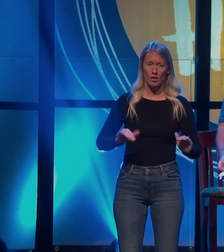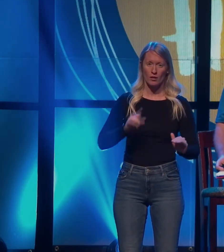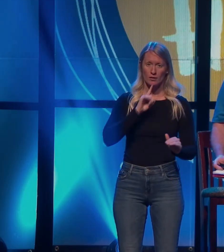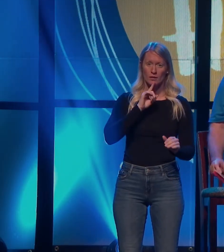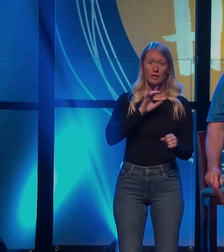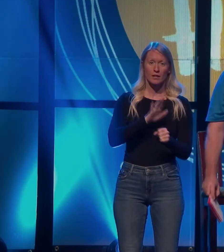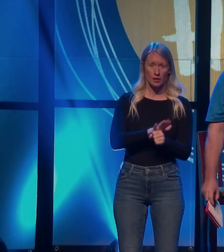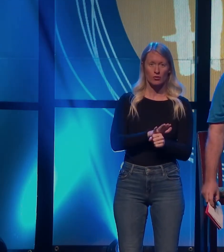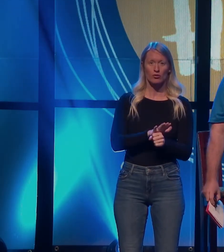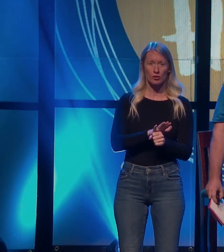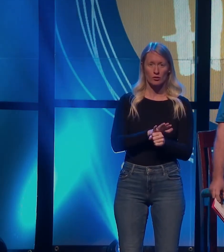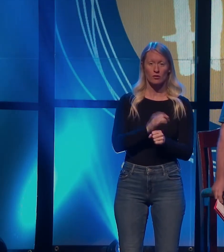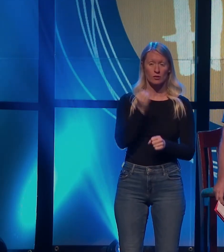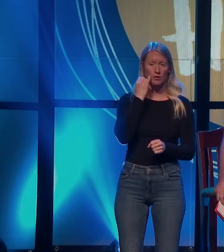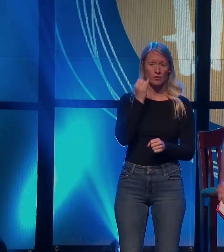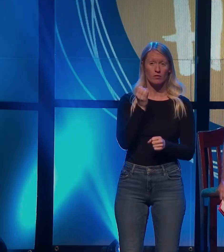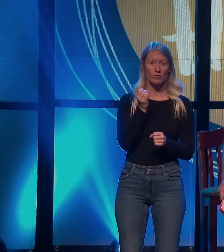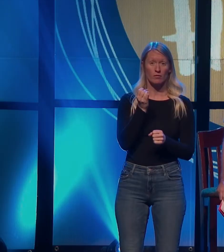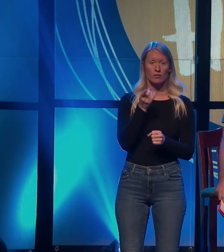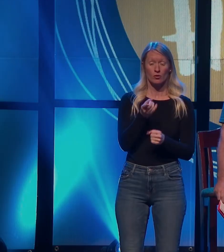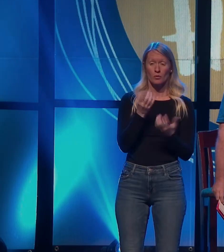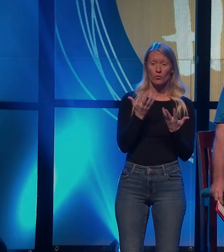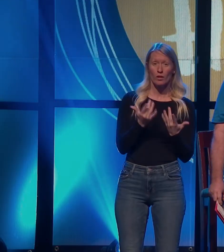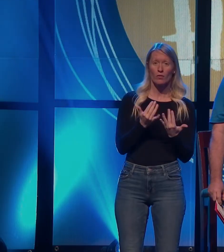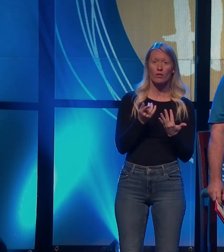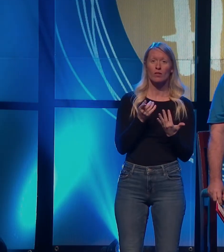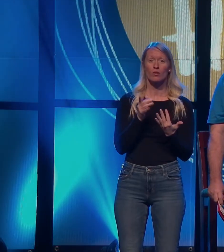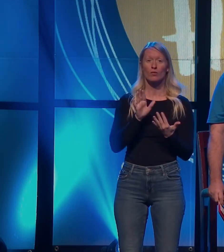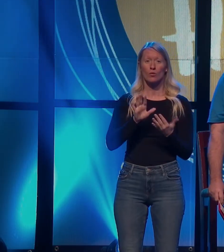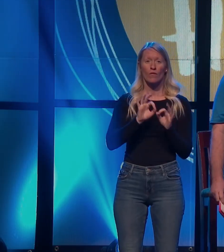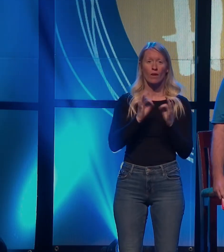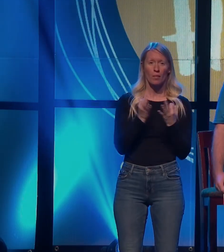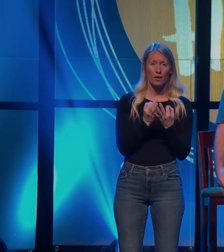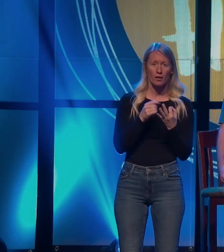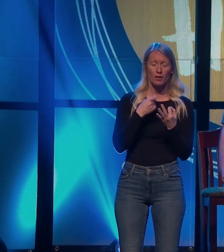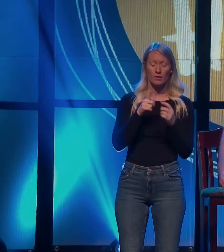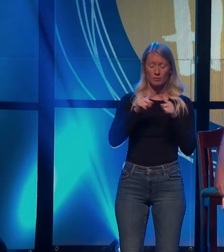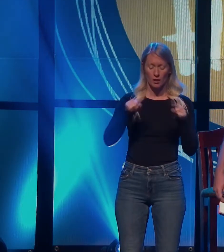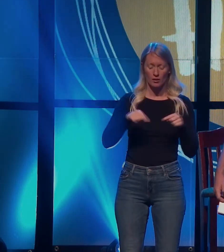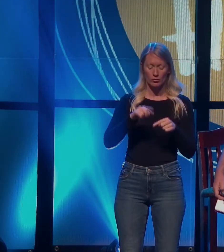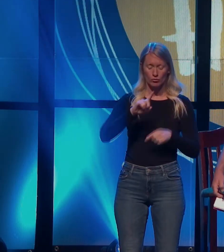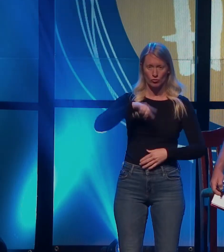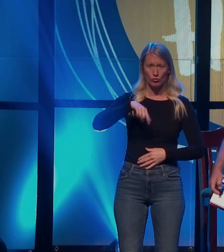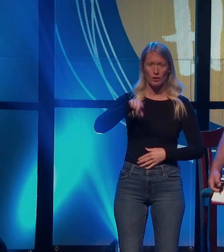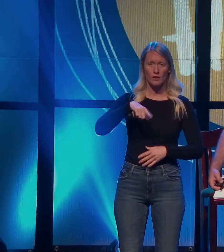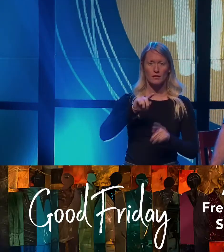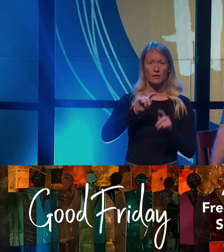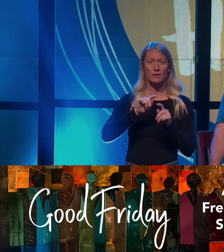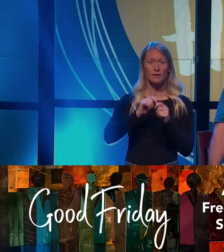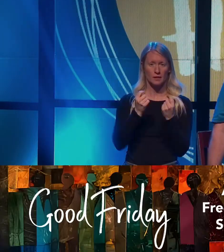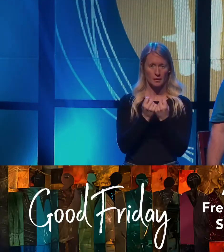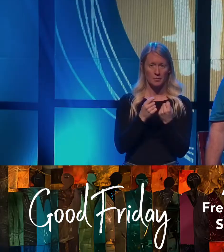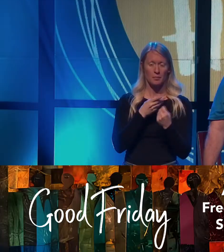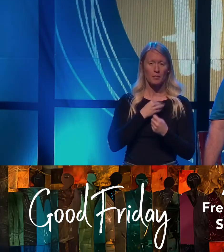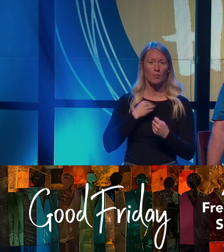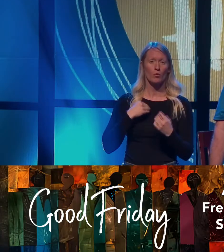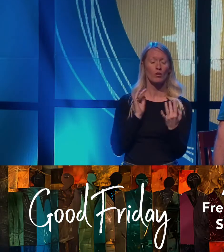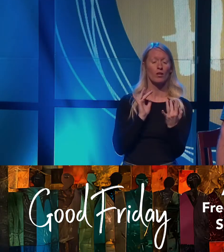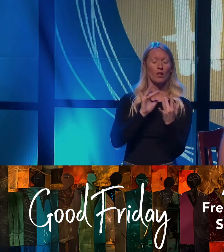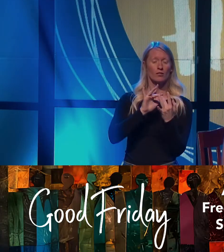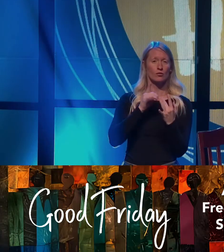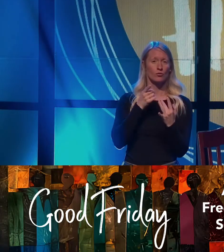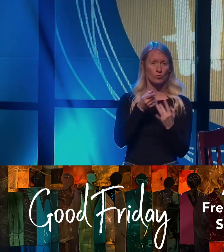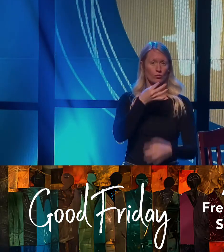this is something that if you've been waiting for with your family, please check that box. And a team member will be in touch with you soon. So,